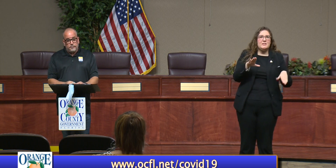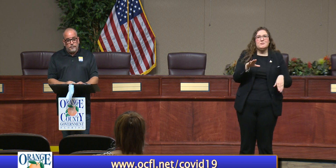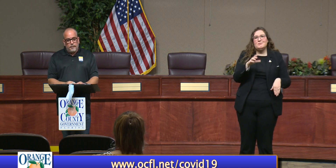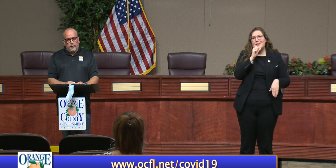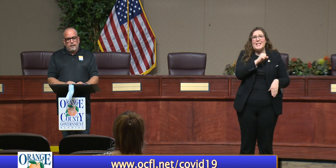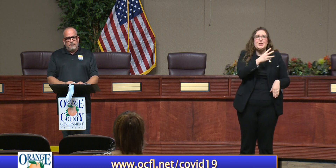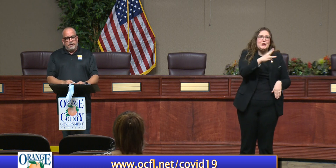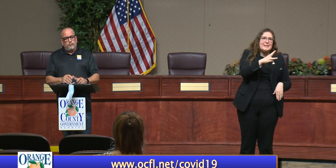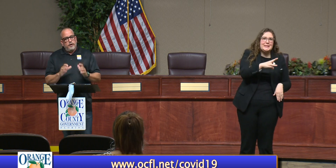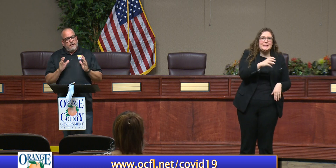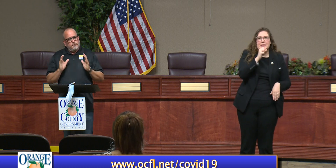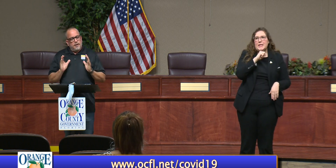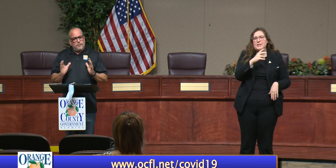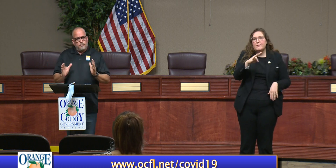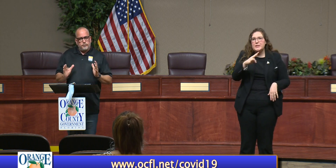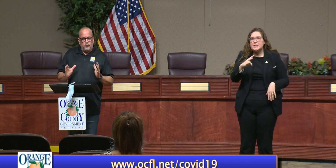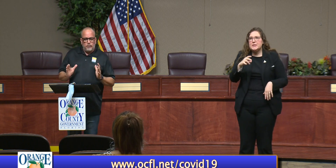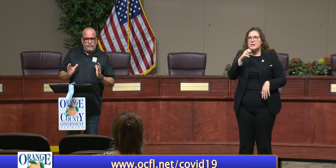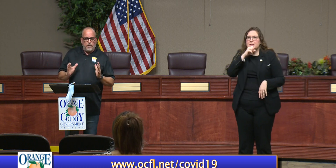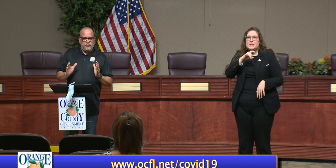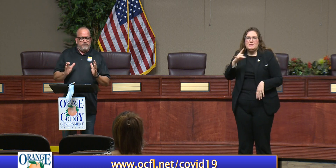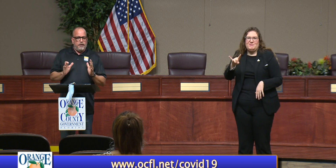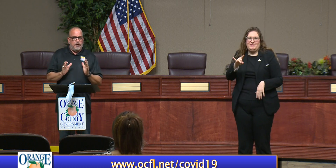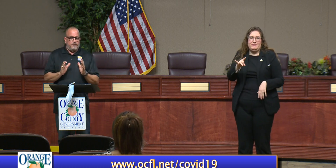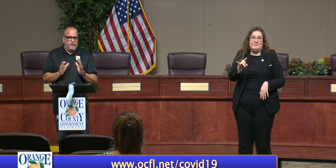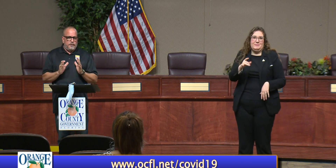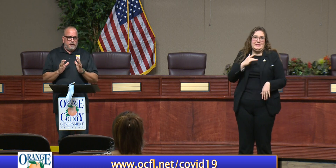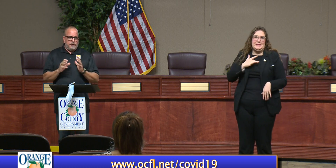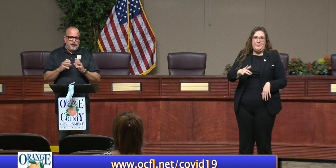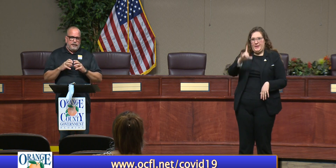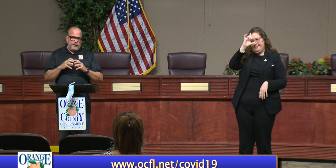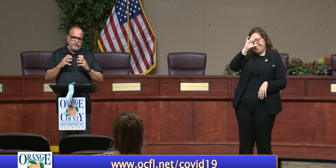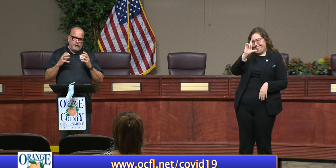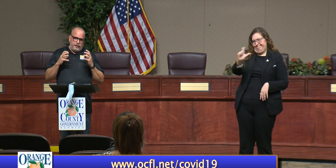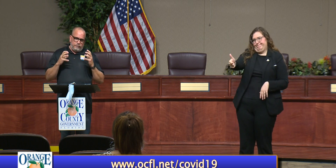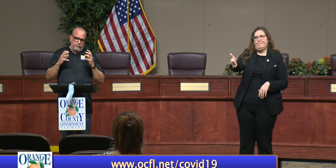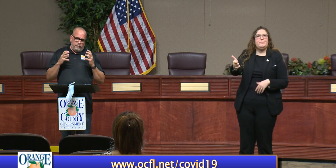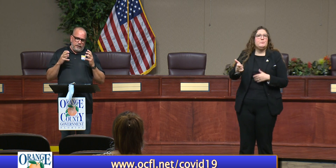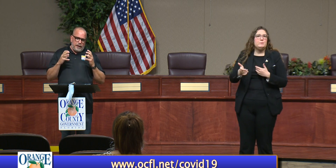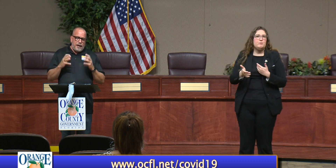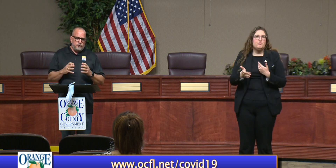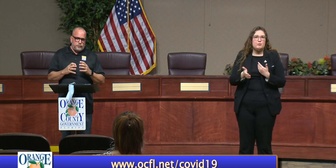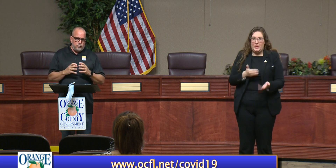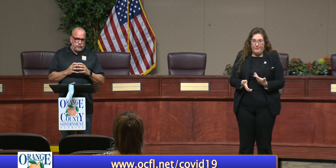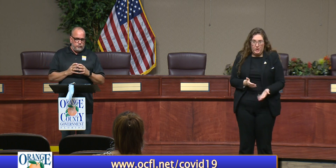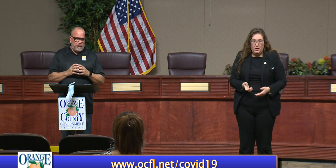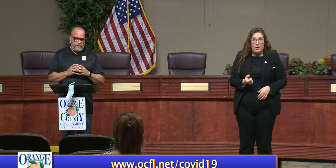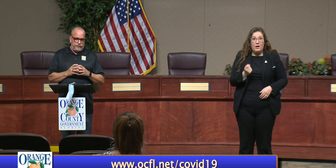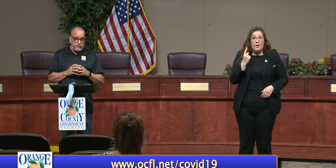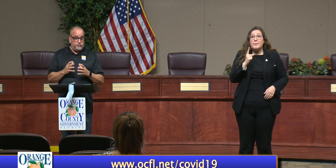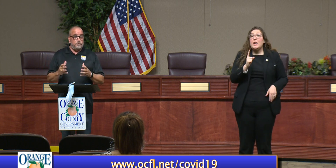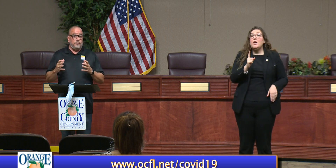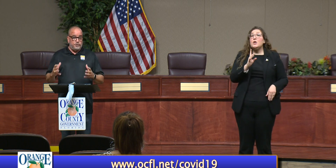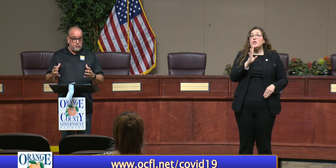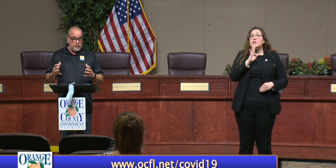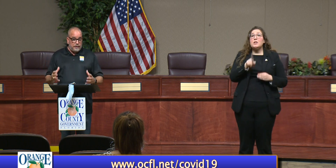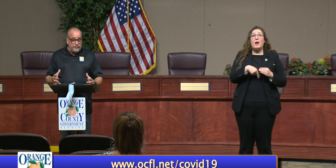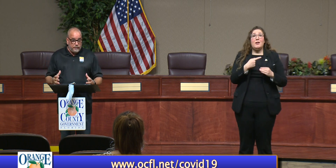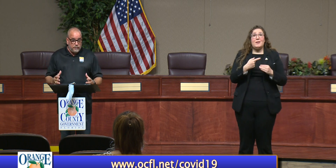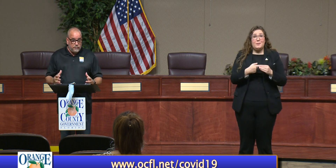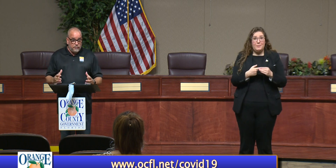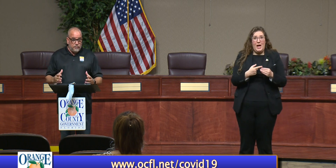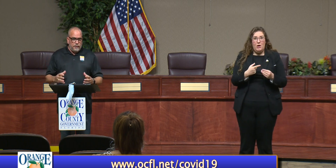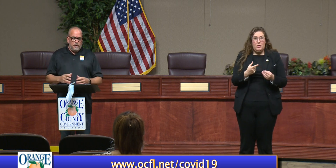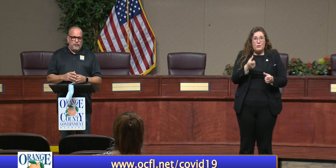decision. But we have talked also about the fact that in household where you have intergenerational